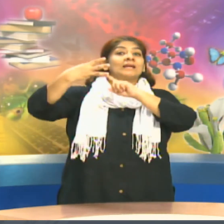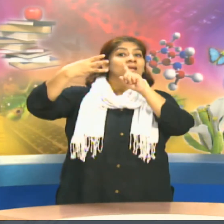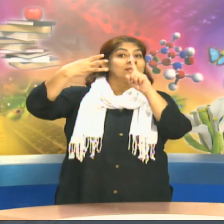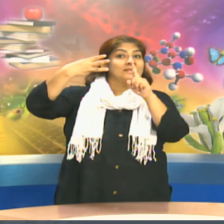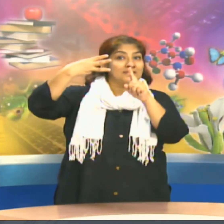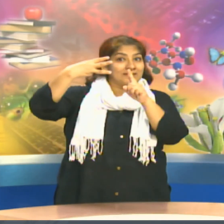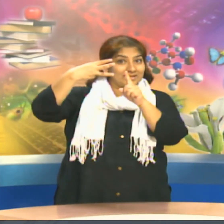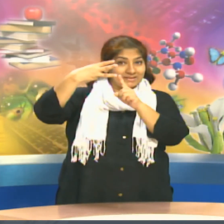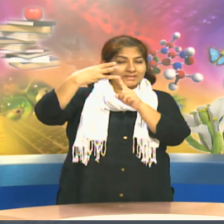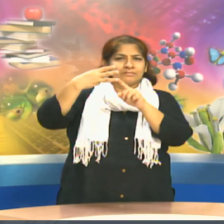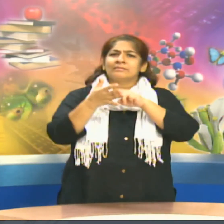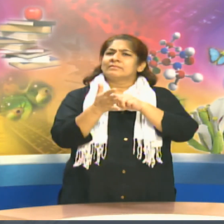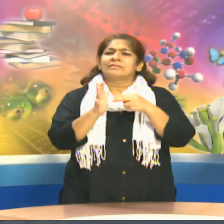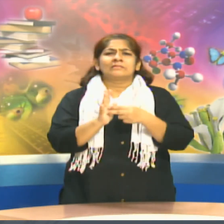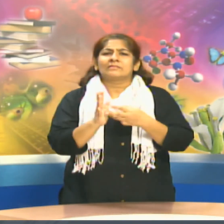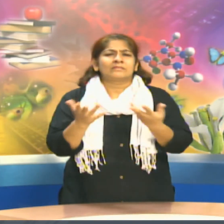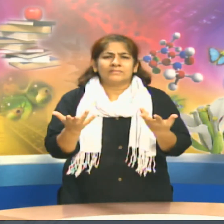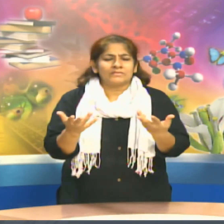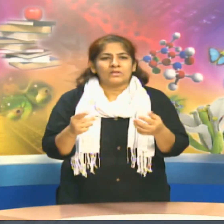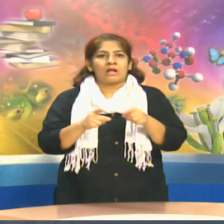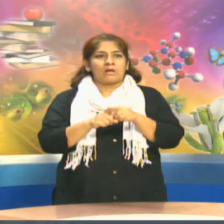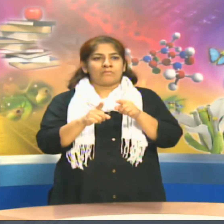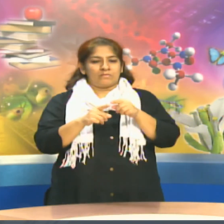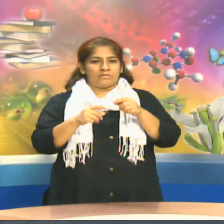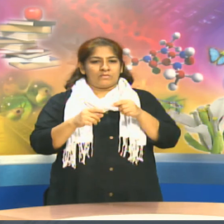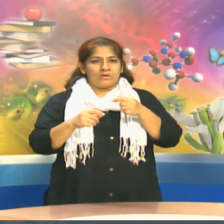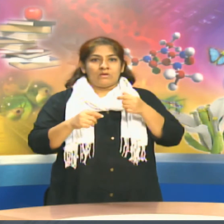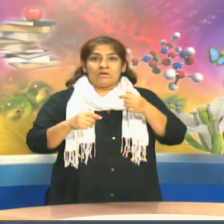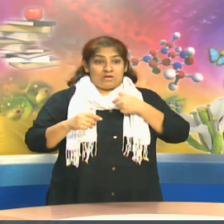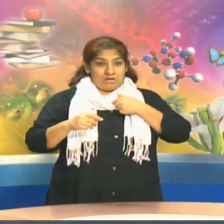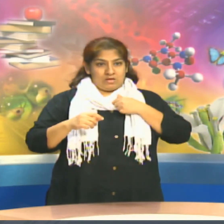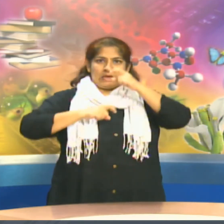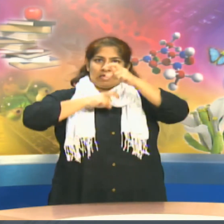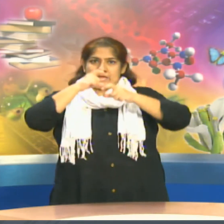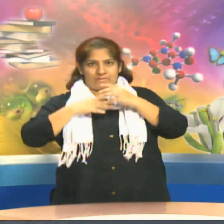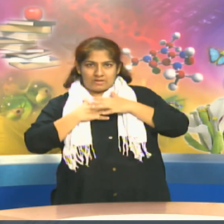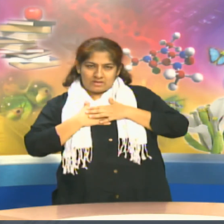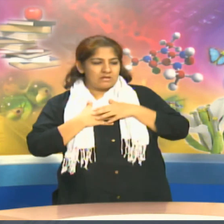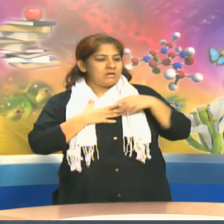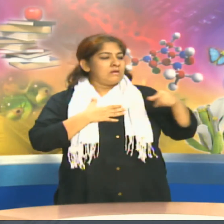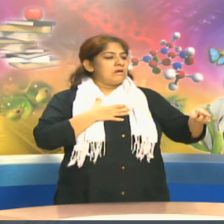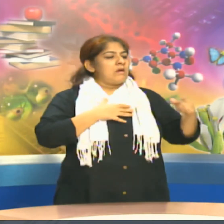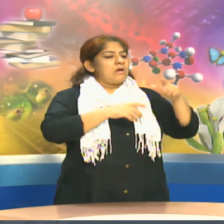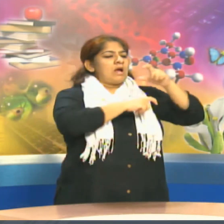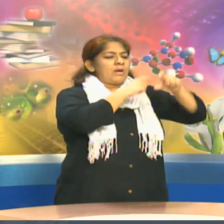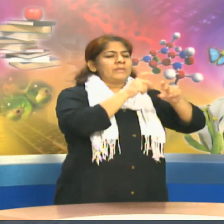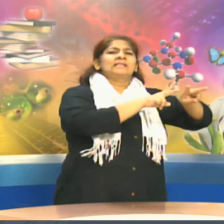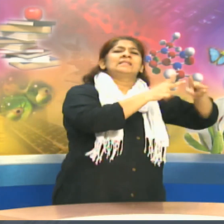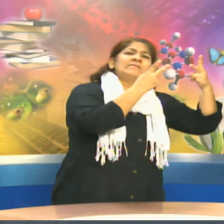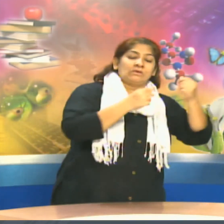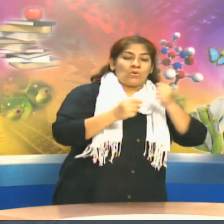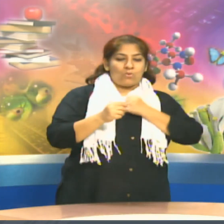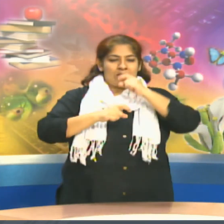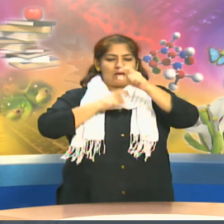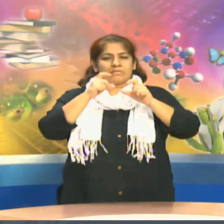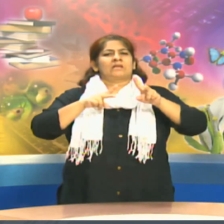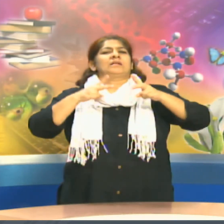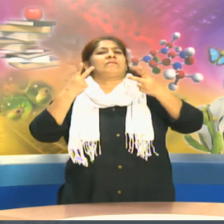work. The next feature, the next type of plan is, like if any company I